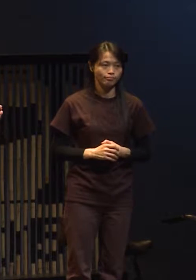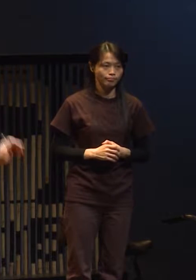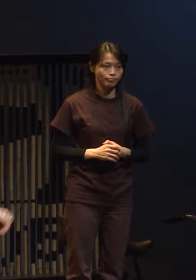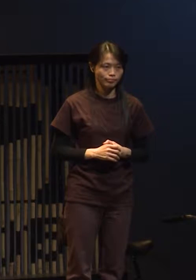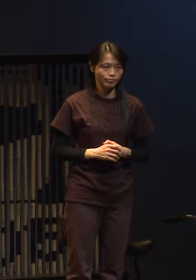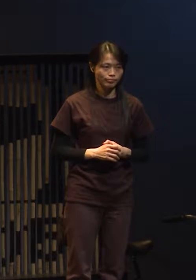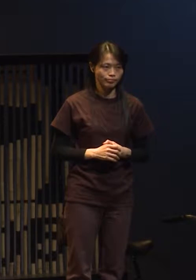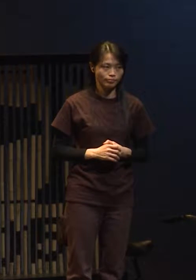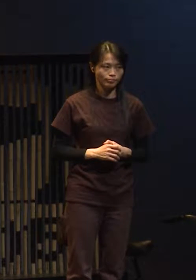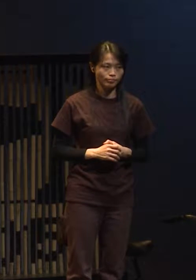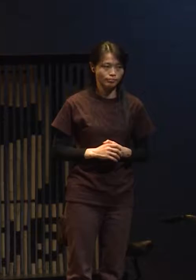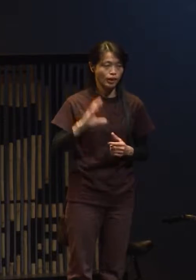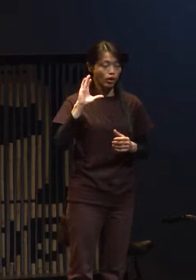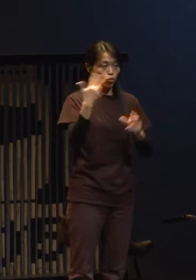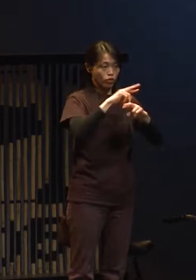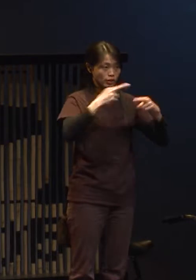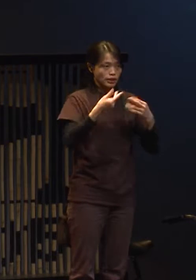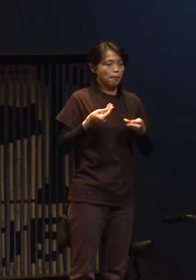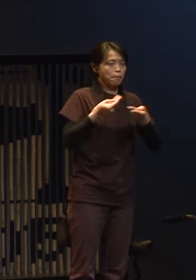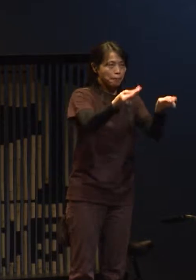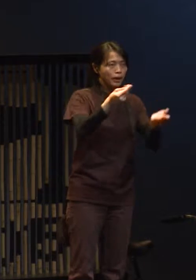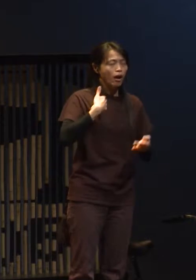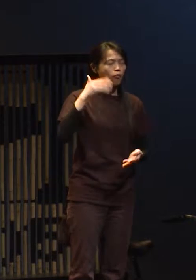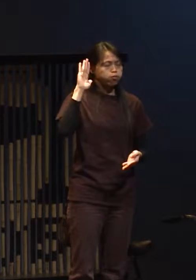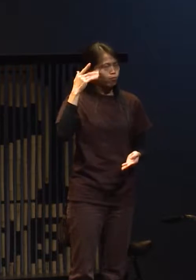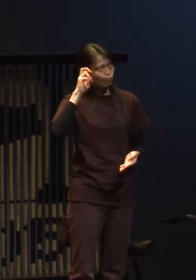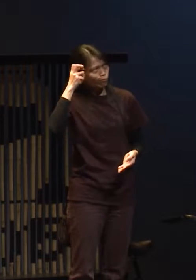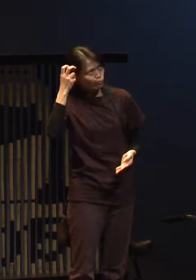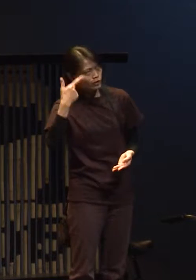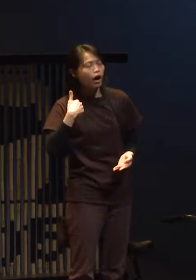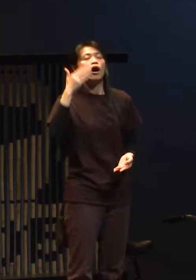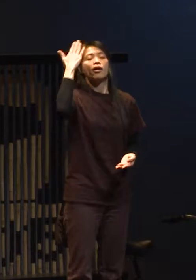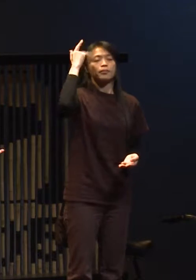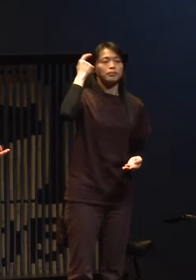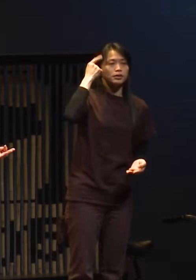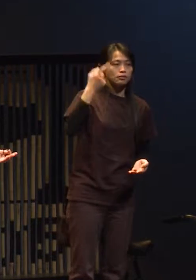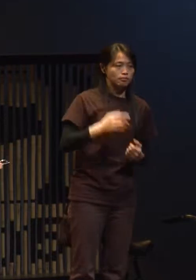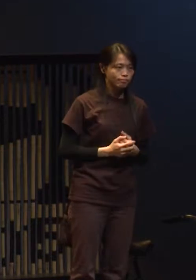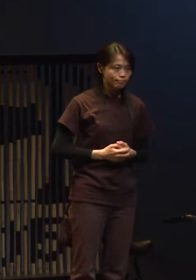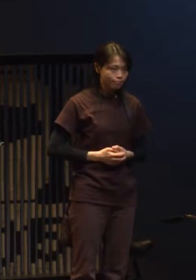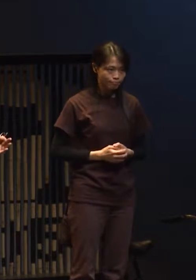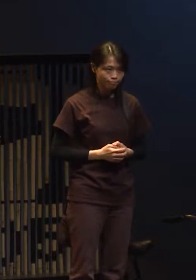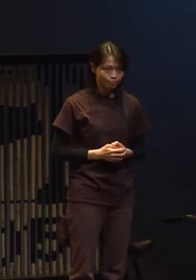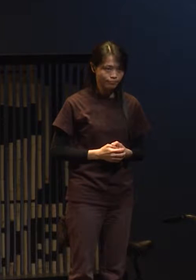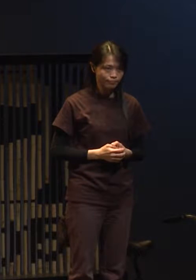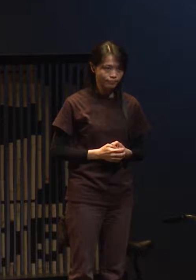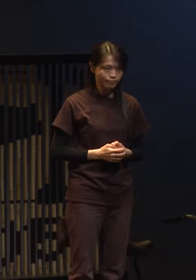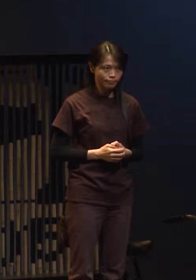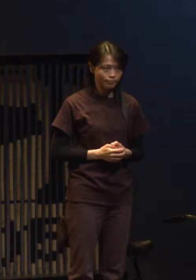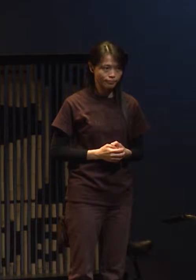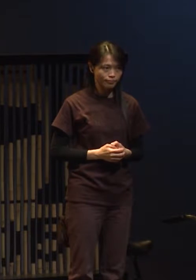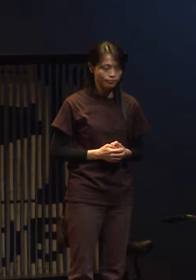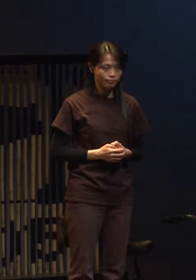a temporary workspace where in a city, if I'm working with a group of people or a group of people are